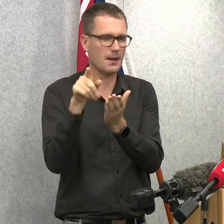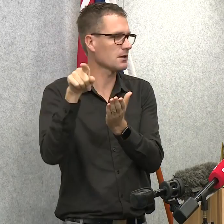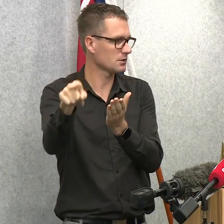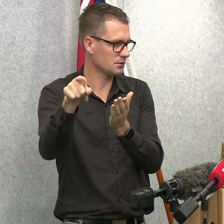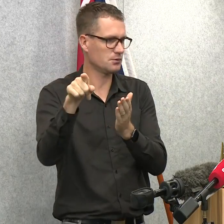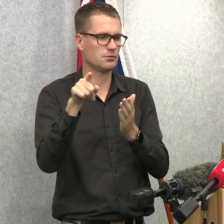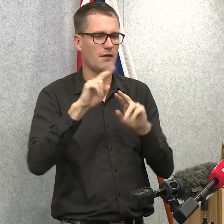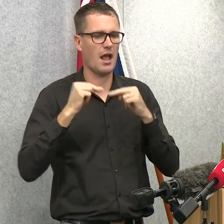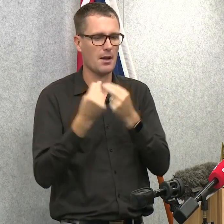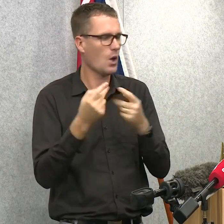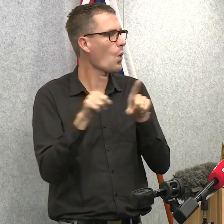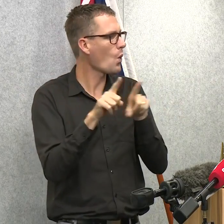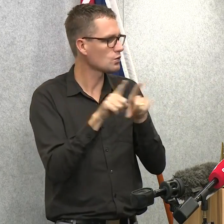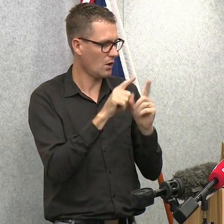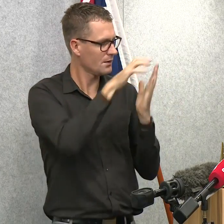coroners.